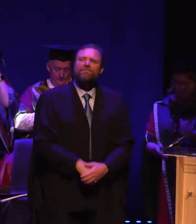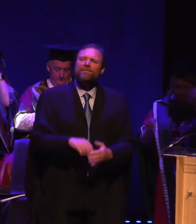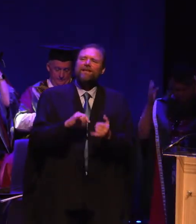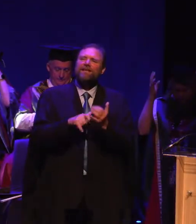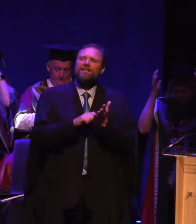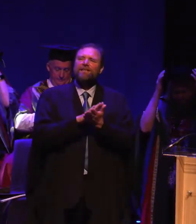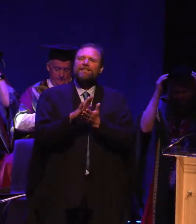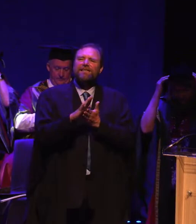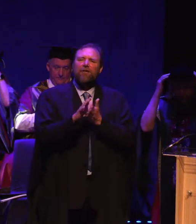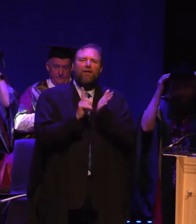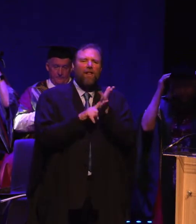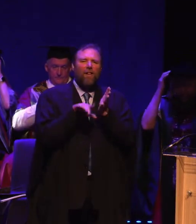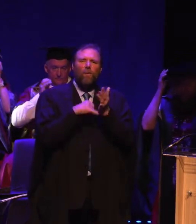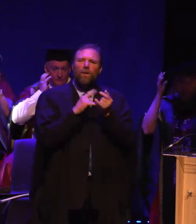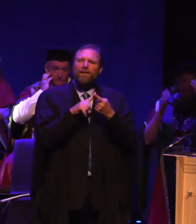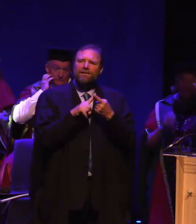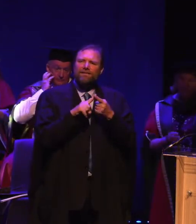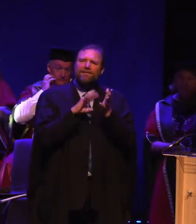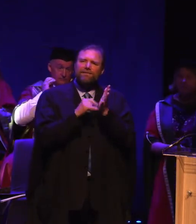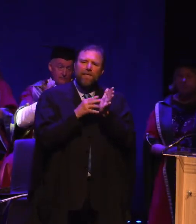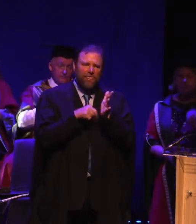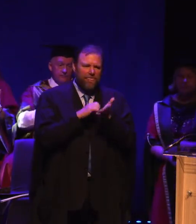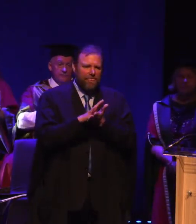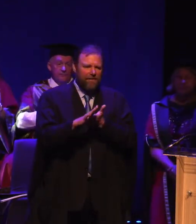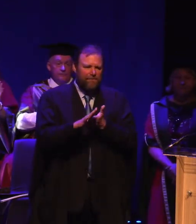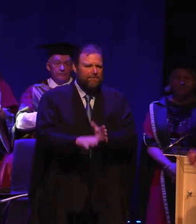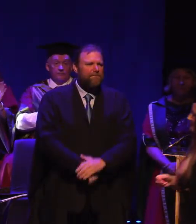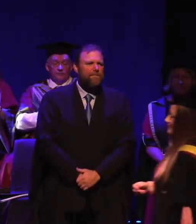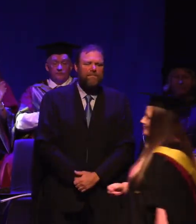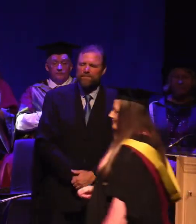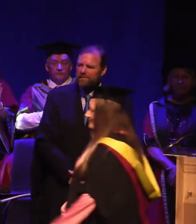Sarah Louise Smith.